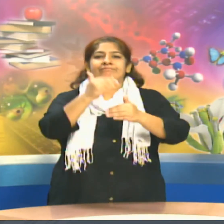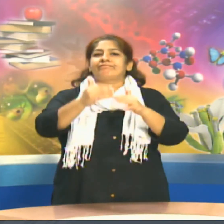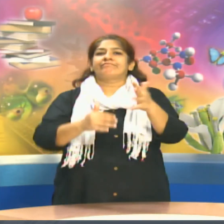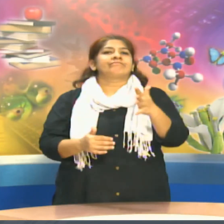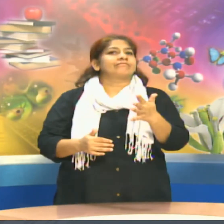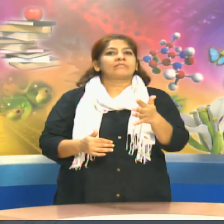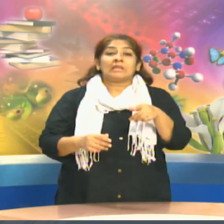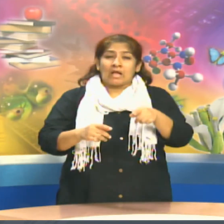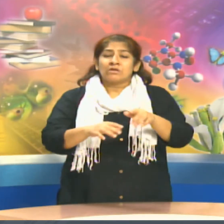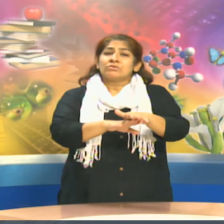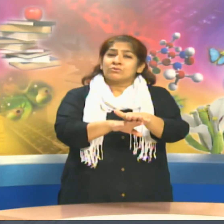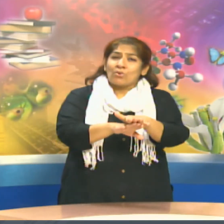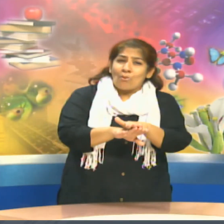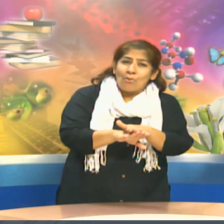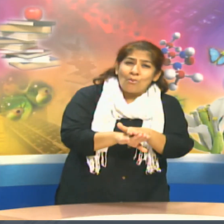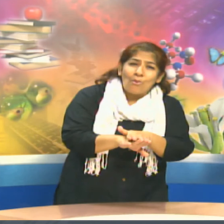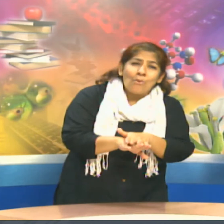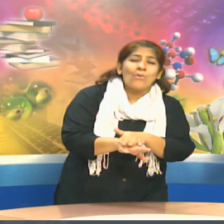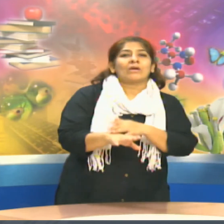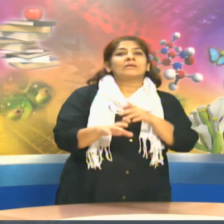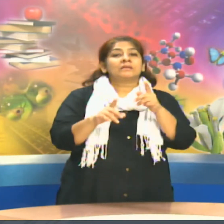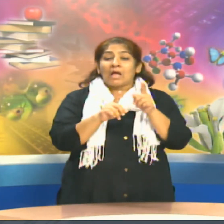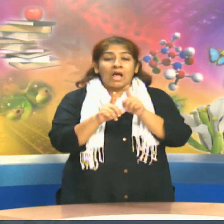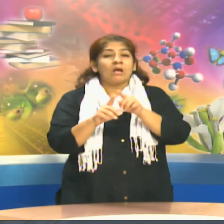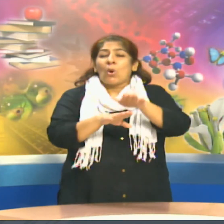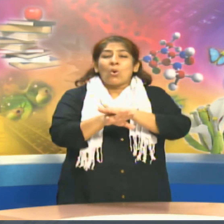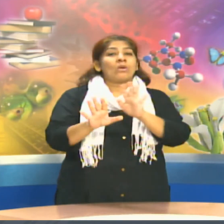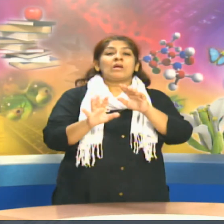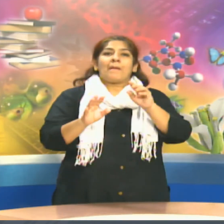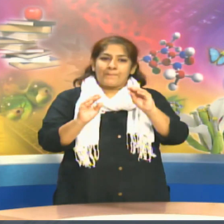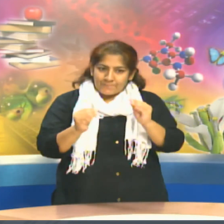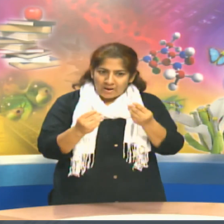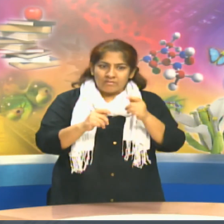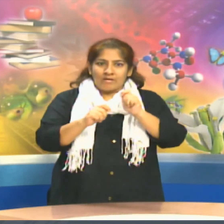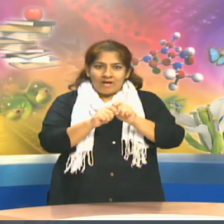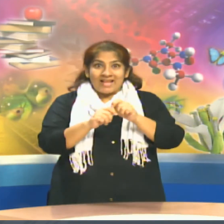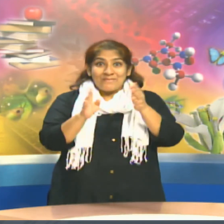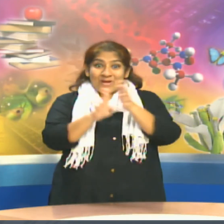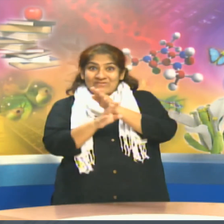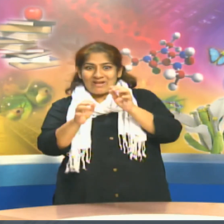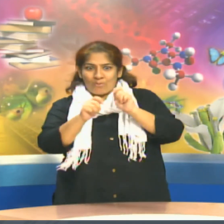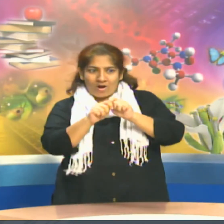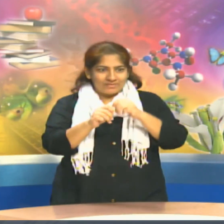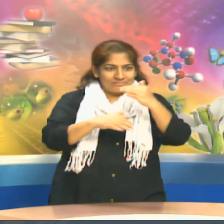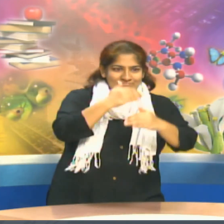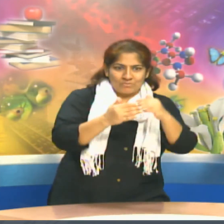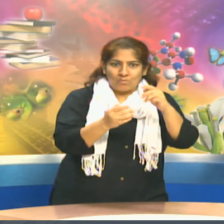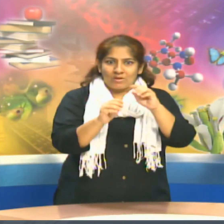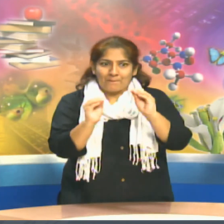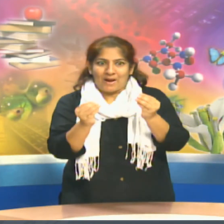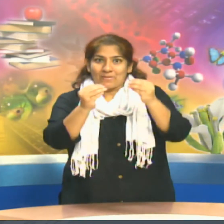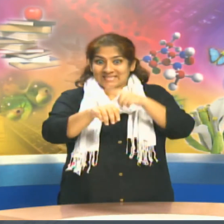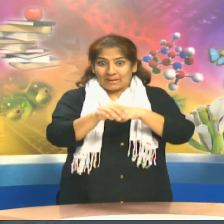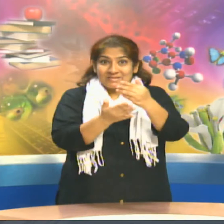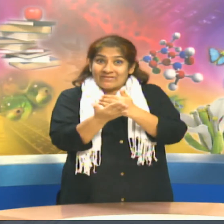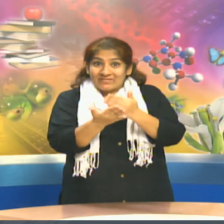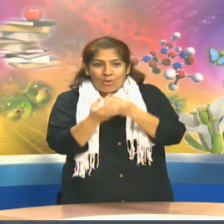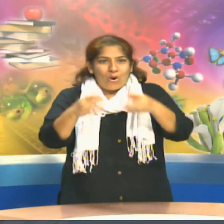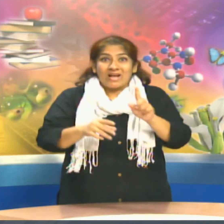then it should not move in a positive way. So that is better for us to